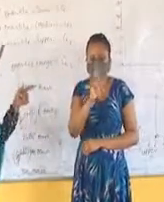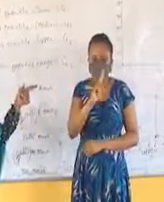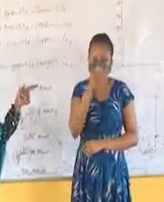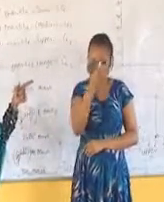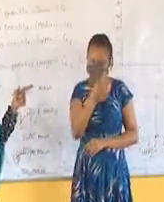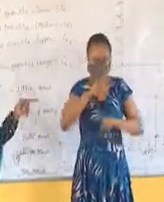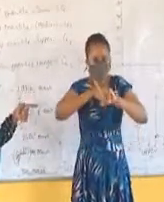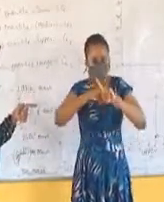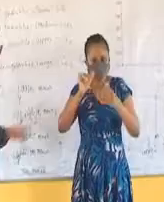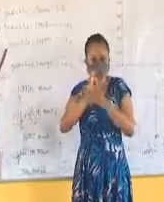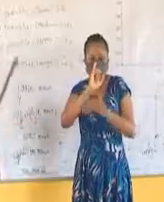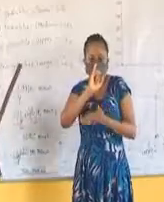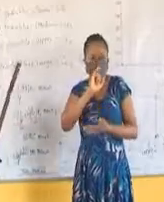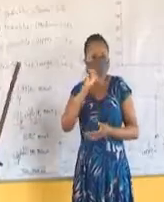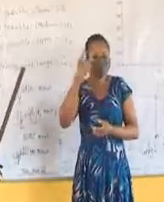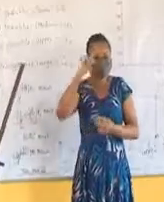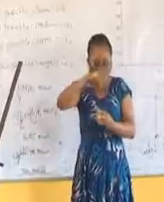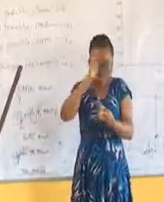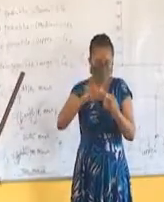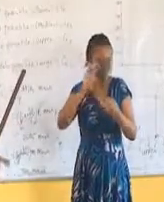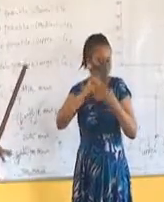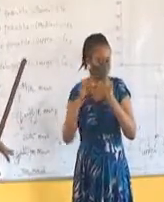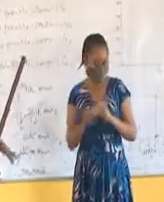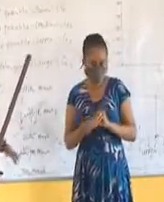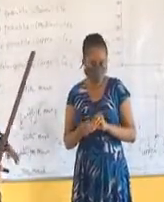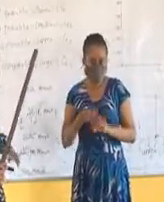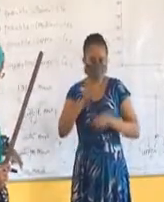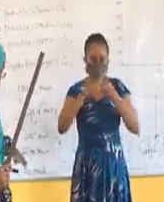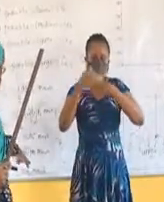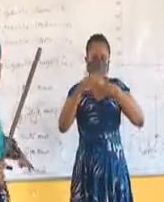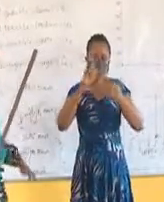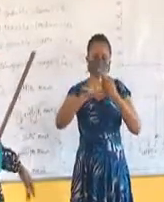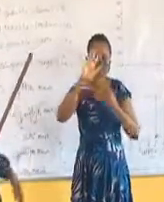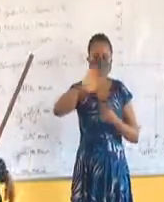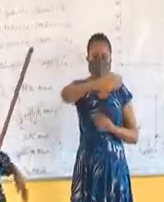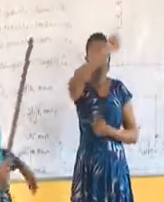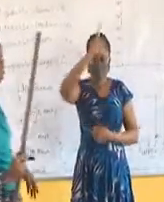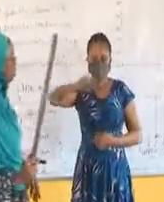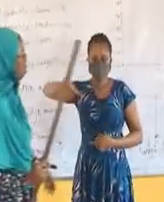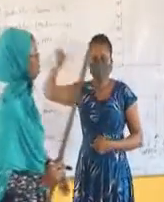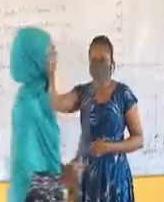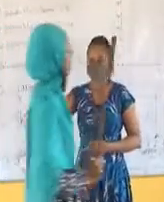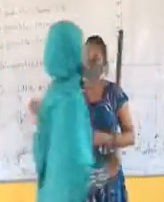mark from your graph. Then you go to your graph, the 75th mark.